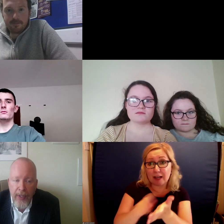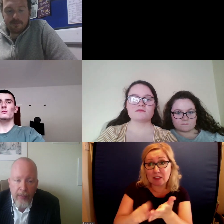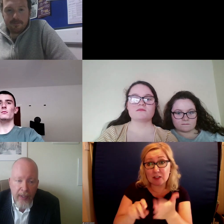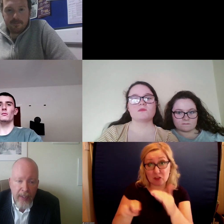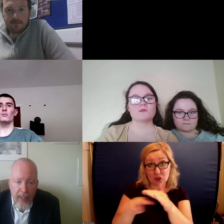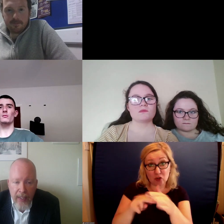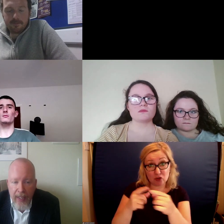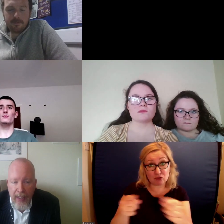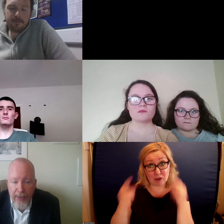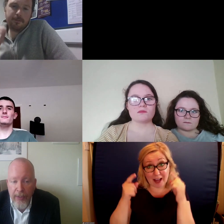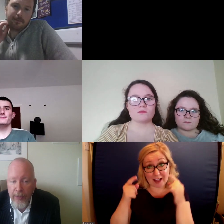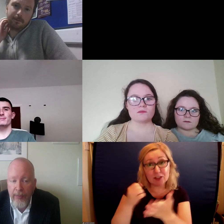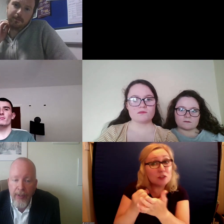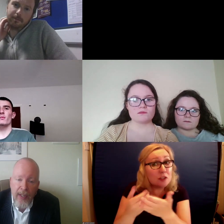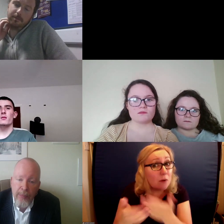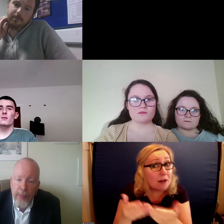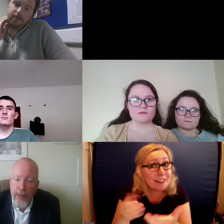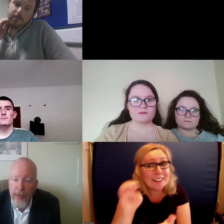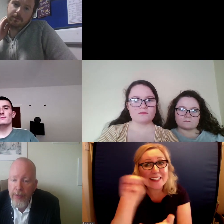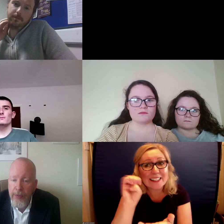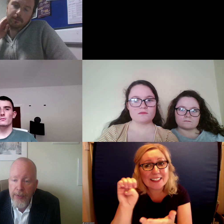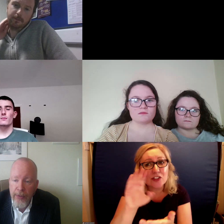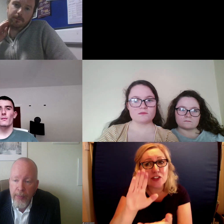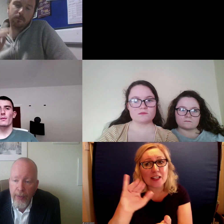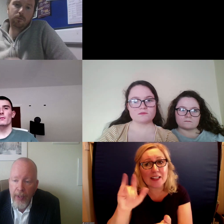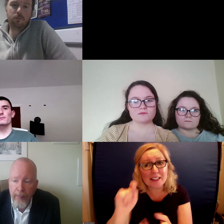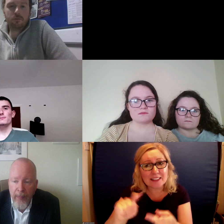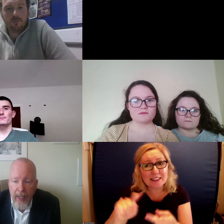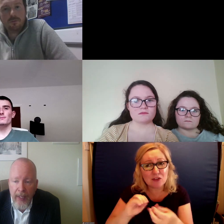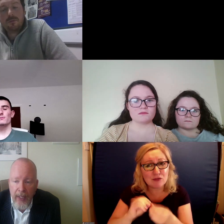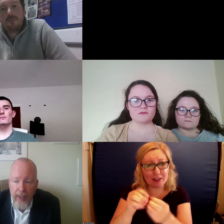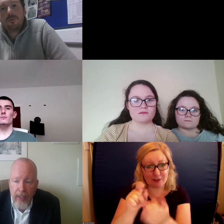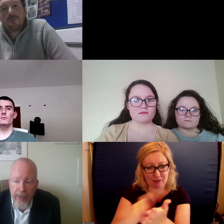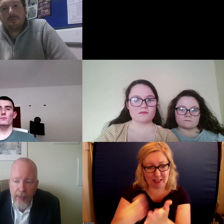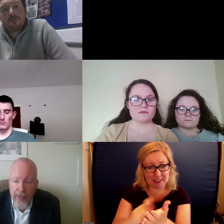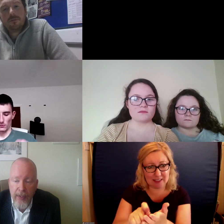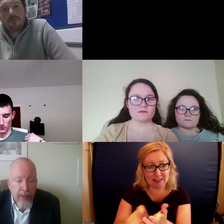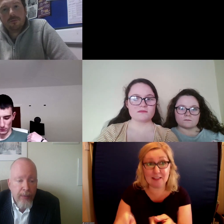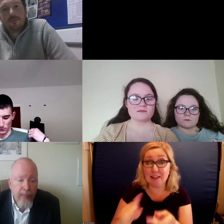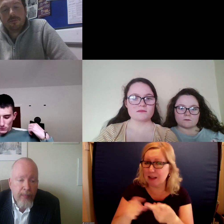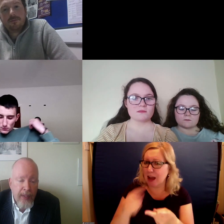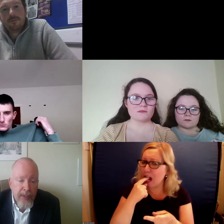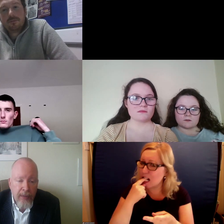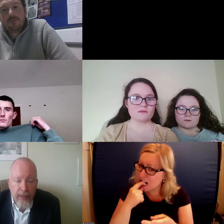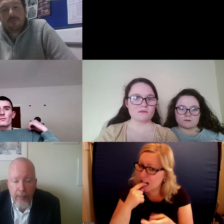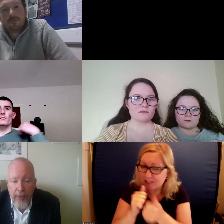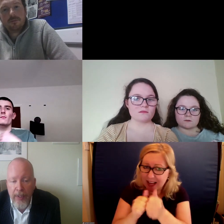and creative writing. He's also a very active member of the Youth as Researchers program, and served as an intern